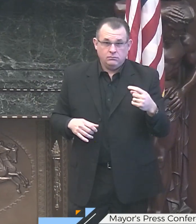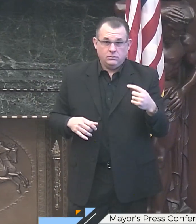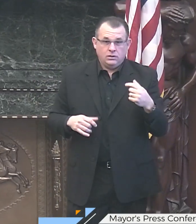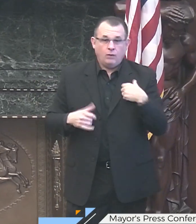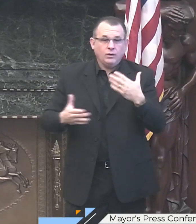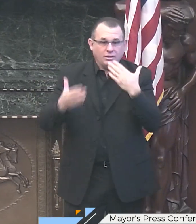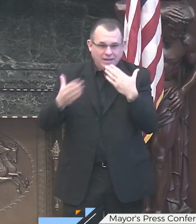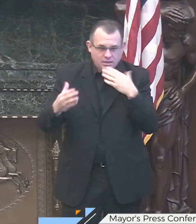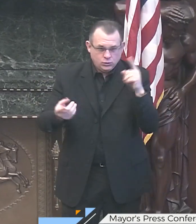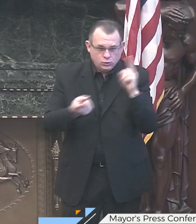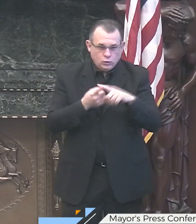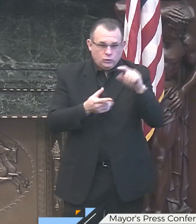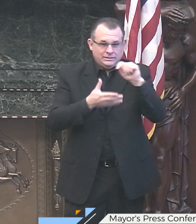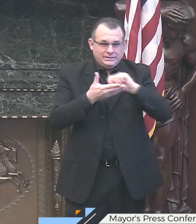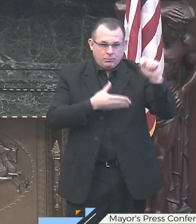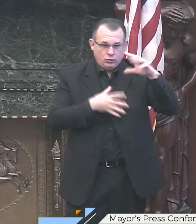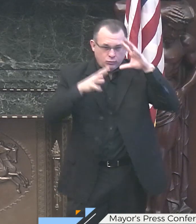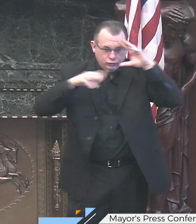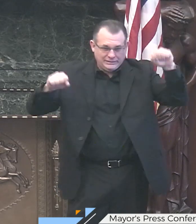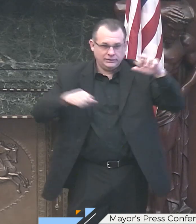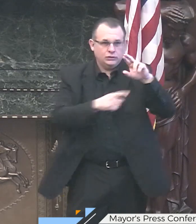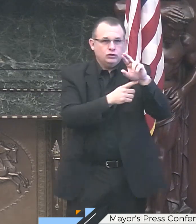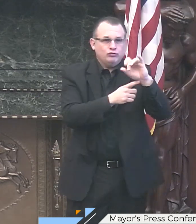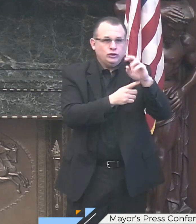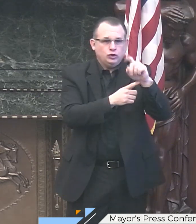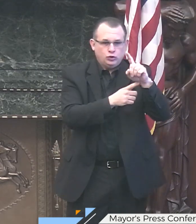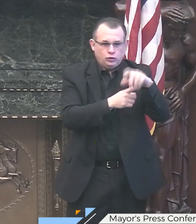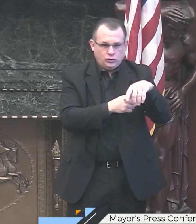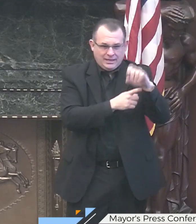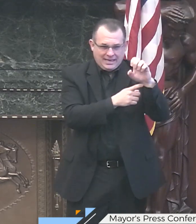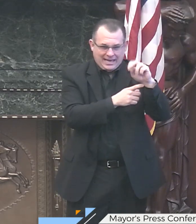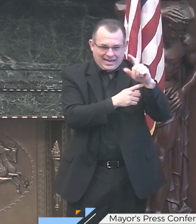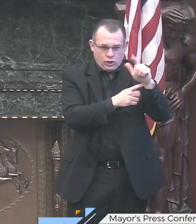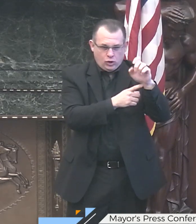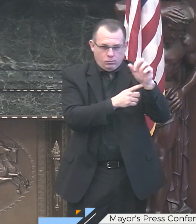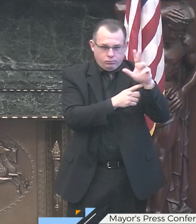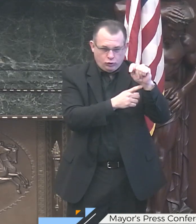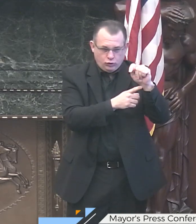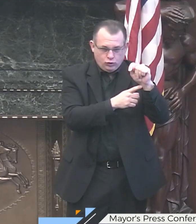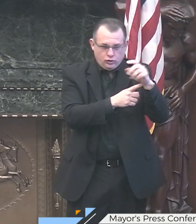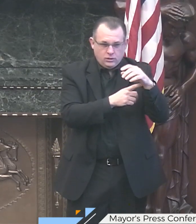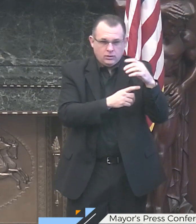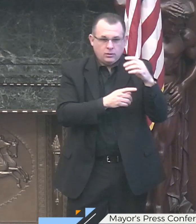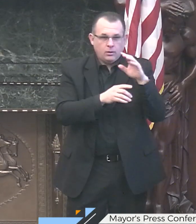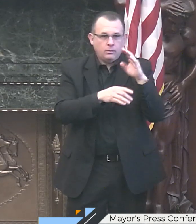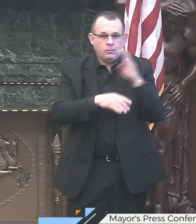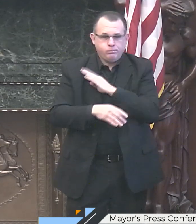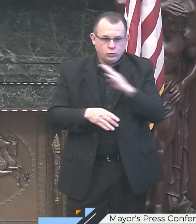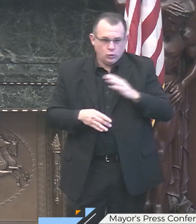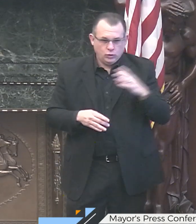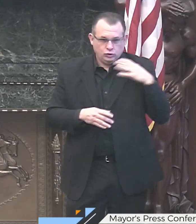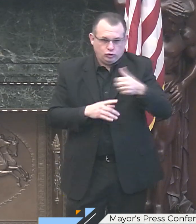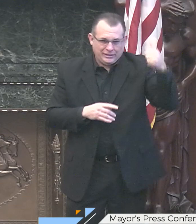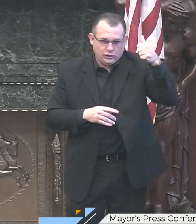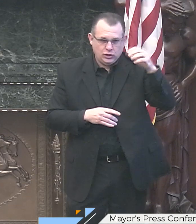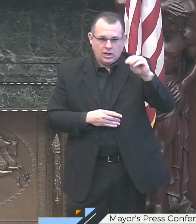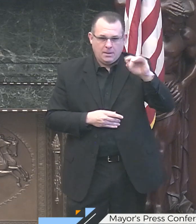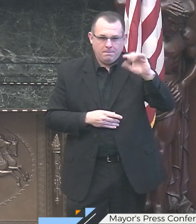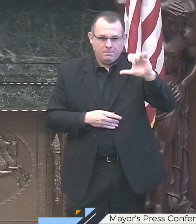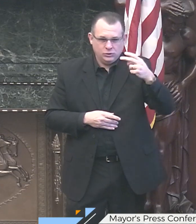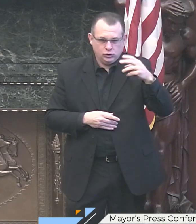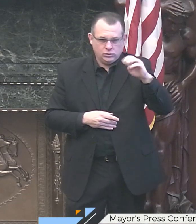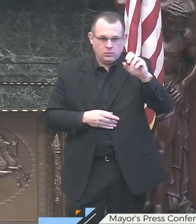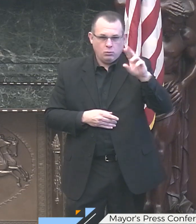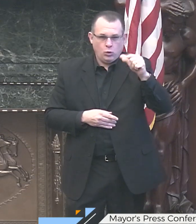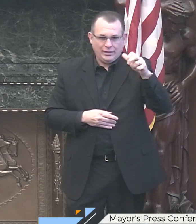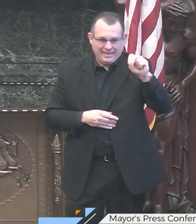and Board Chair Mitch Morgan and the leadership team of the university for stepping up during our time of need. We're truly Temple